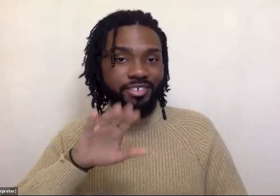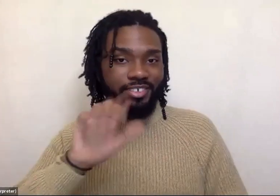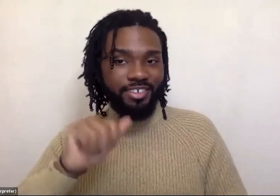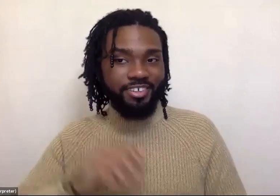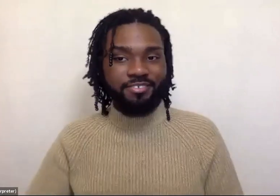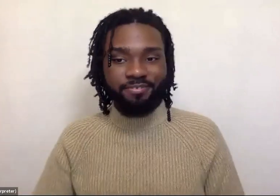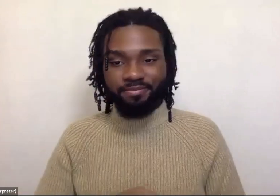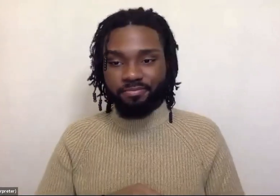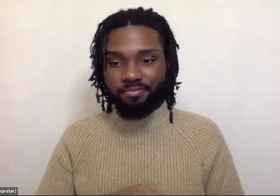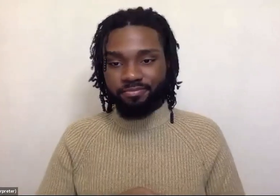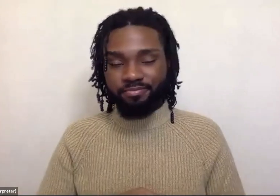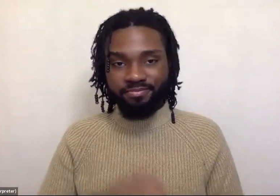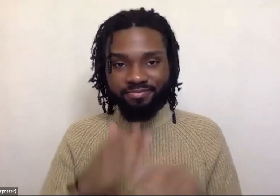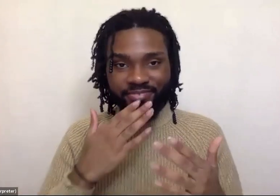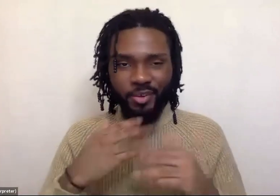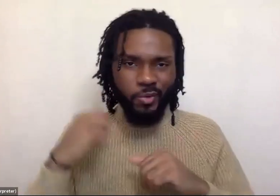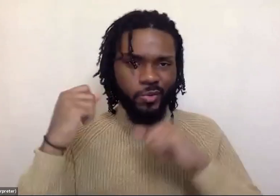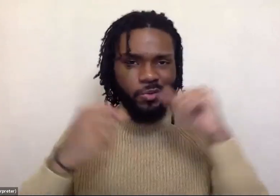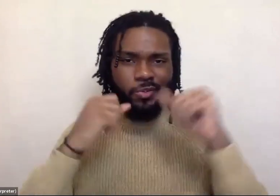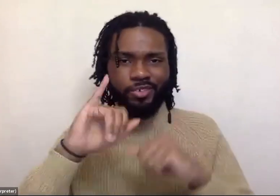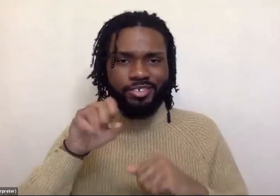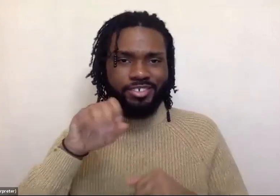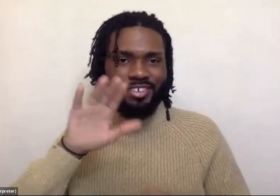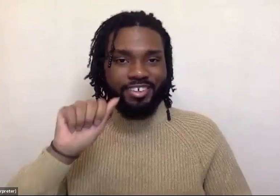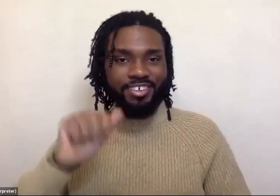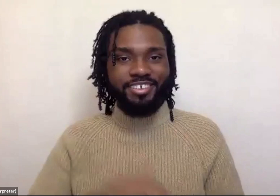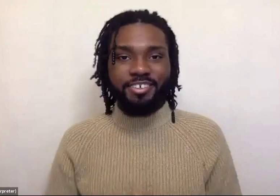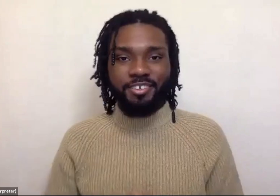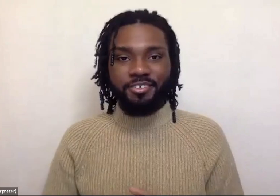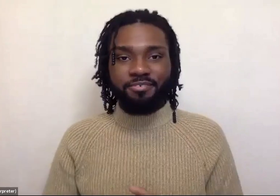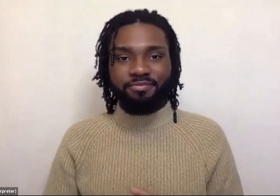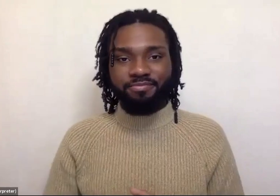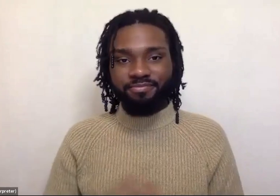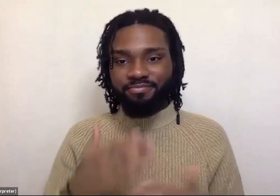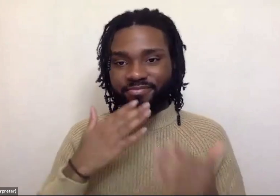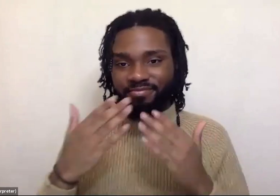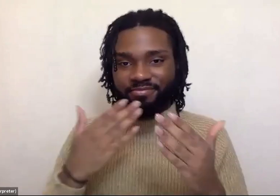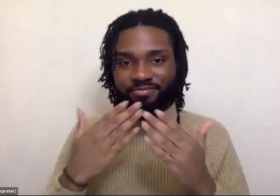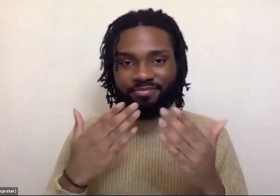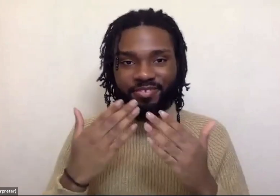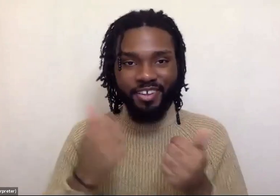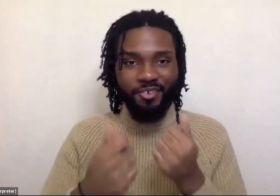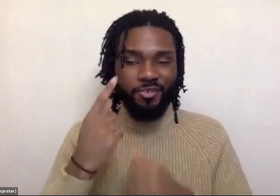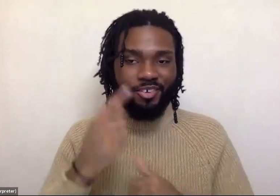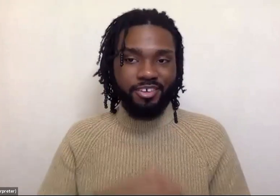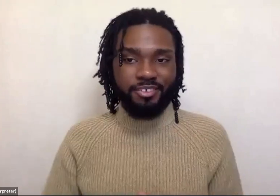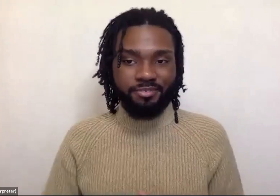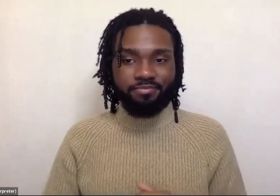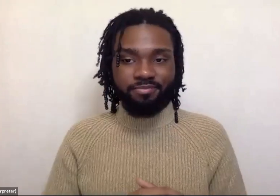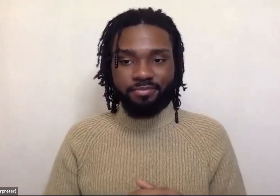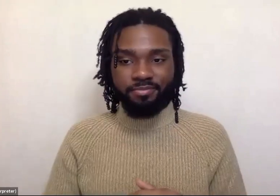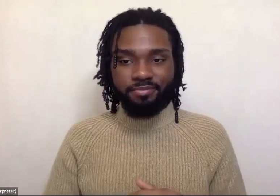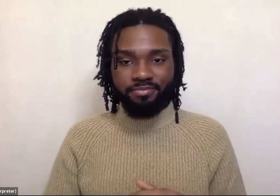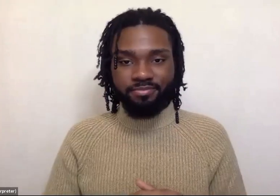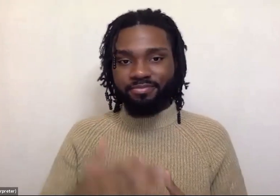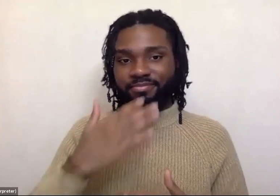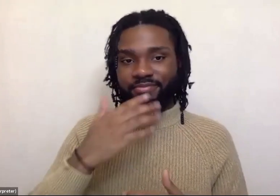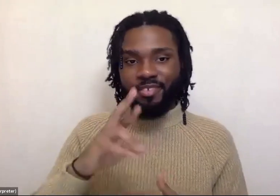you. Very Go, inspiring, Judy. Jessica. Thank you. Thanks to so our interpreters lovely. as well. Yes. Thank you, Zinn Ed. Thank you. Rodney. Thank